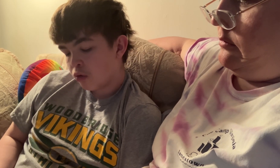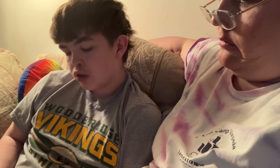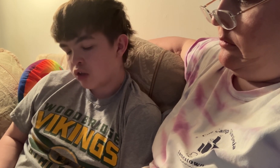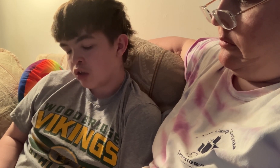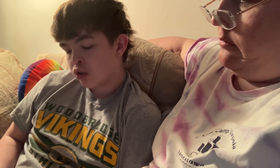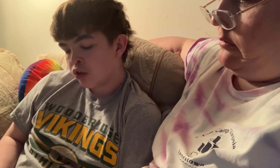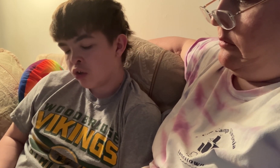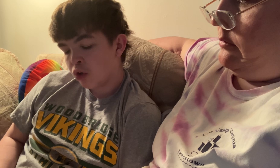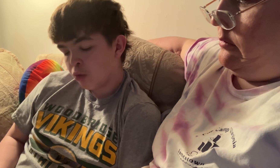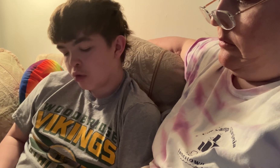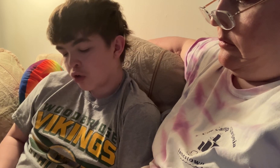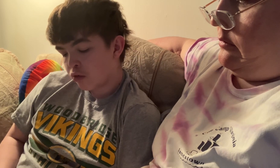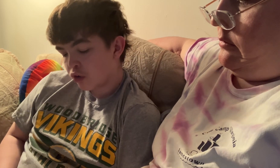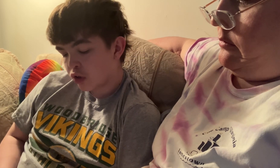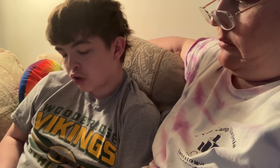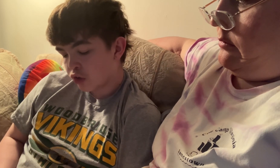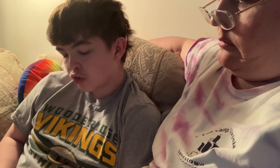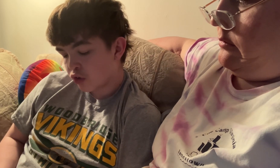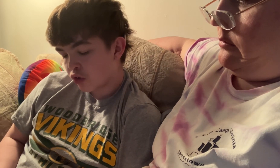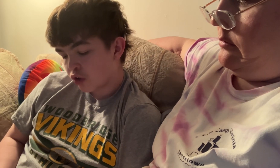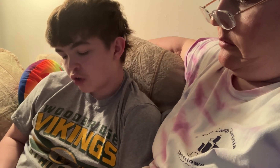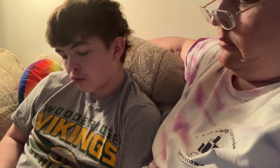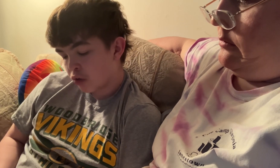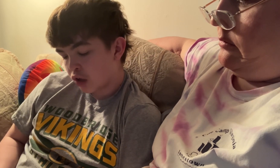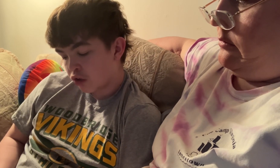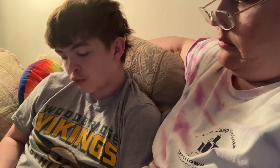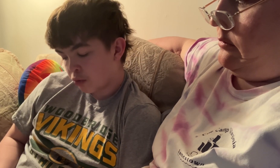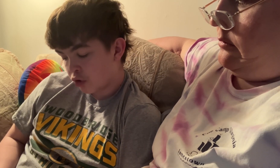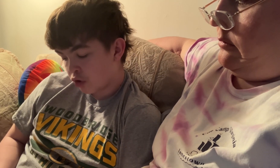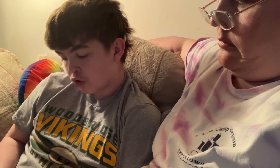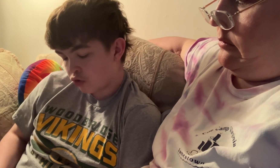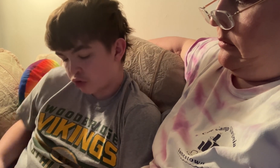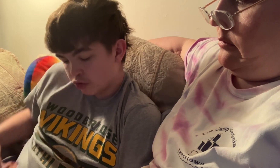When new beautiful thoughts began to push